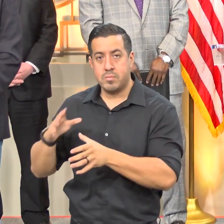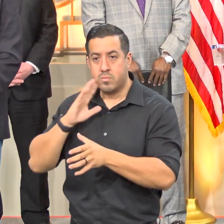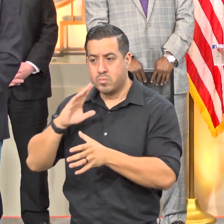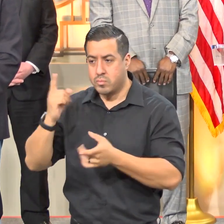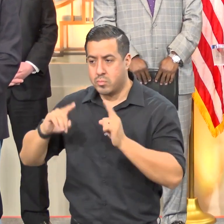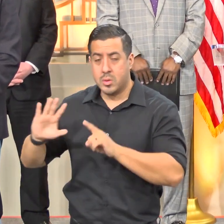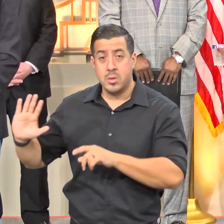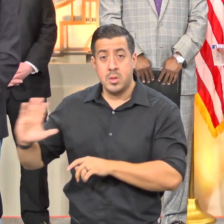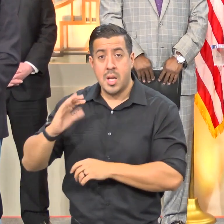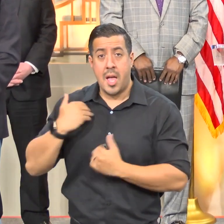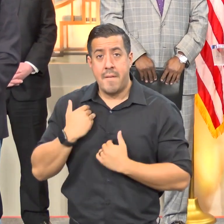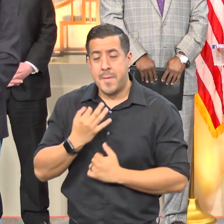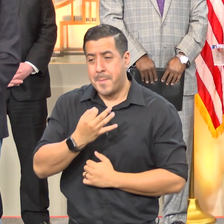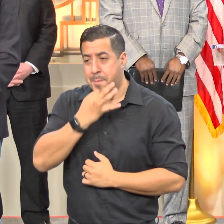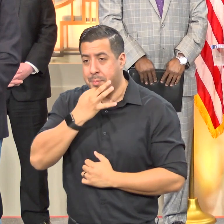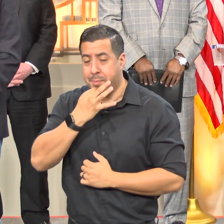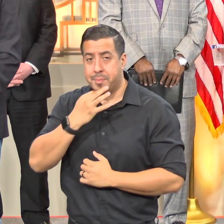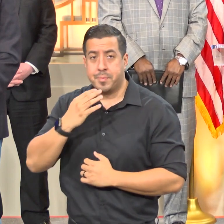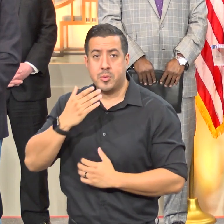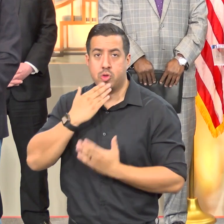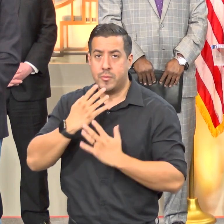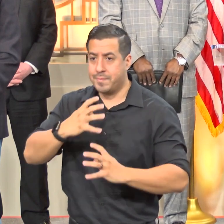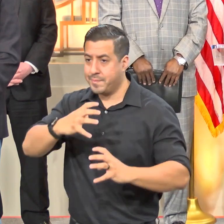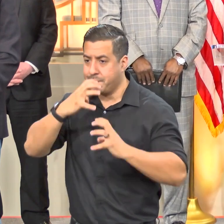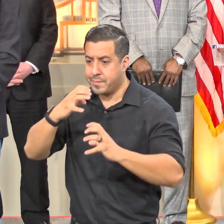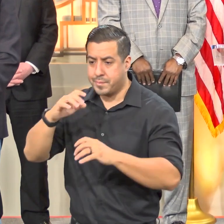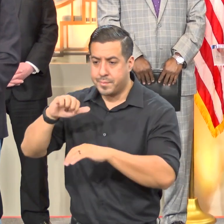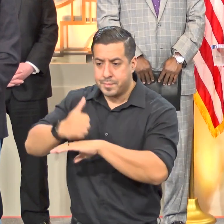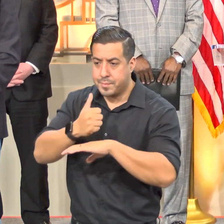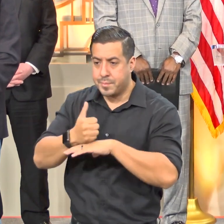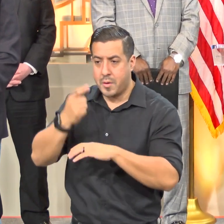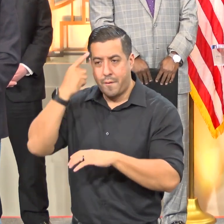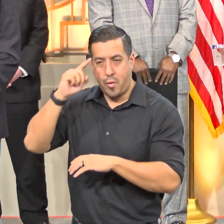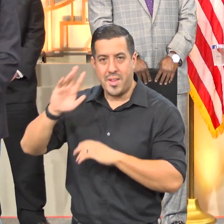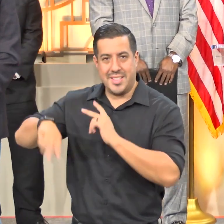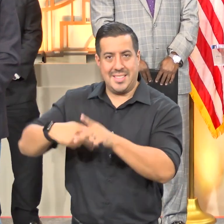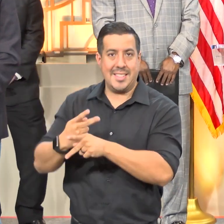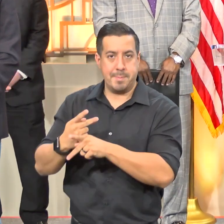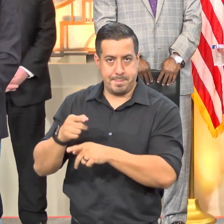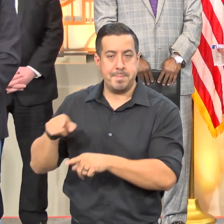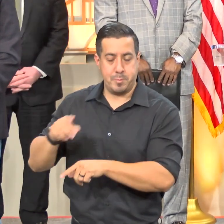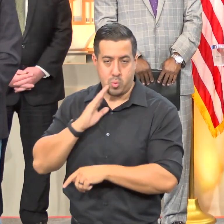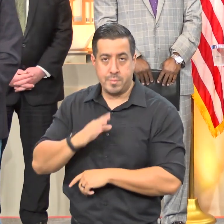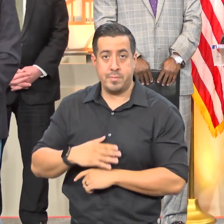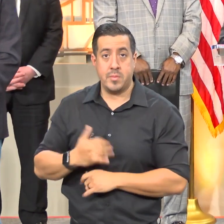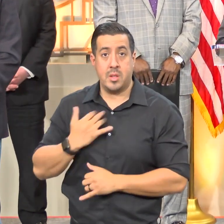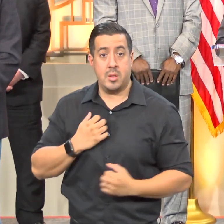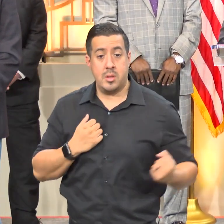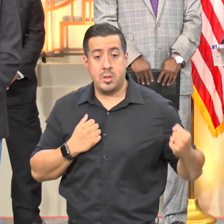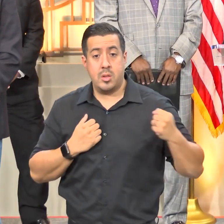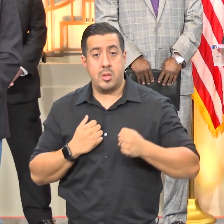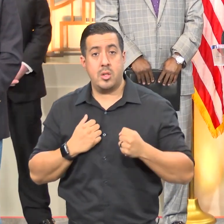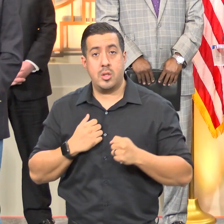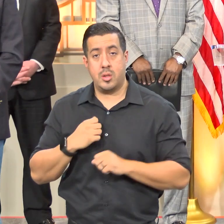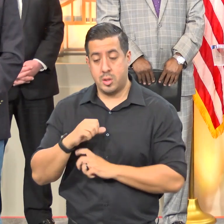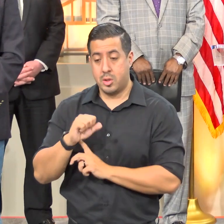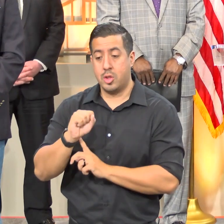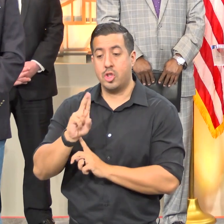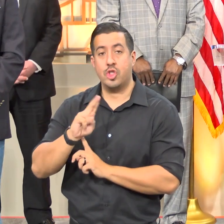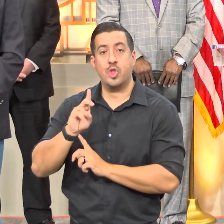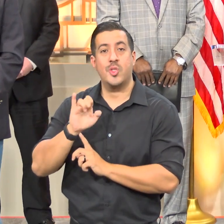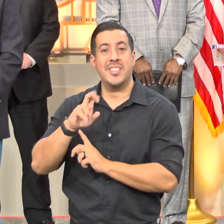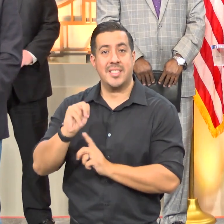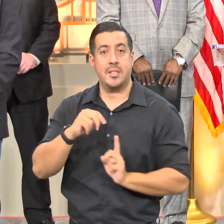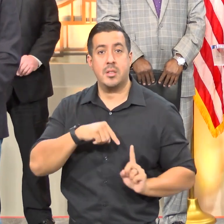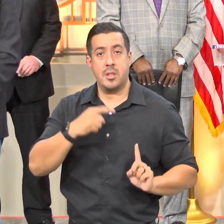individual expertise in various disciplines within the events industry. I have appointed Susan Christian, Director of